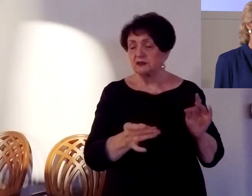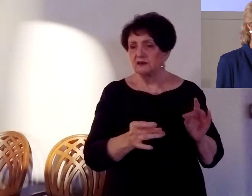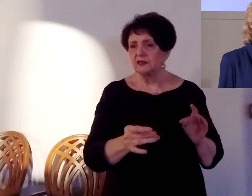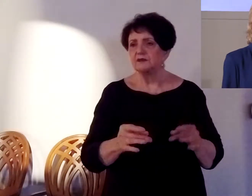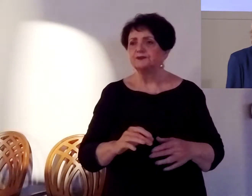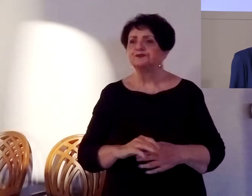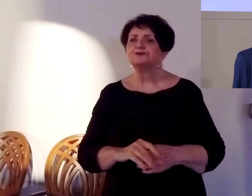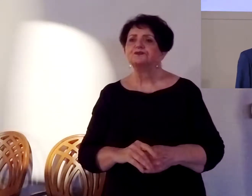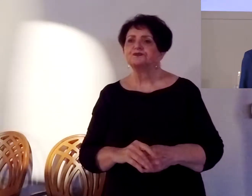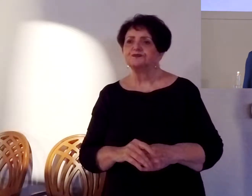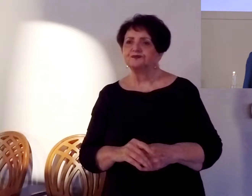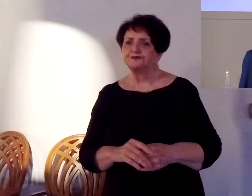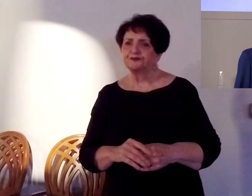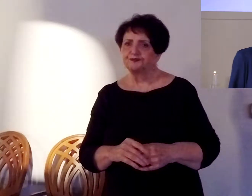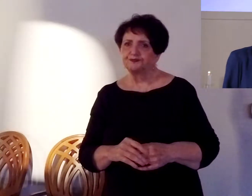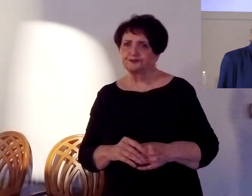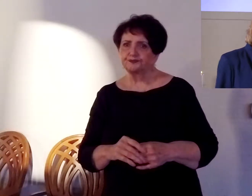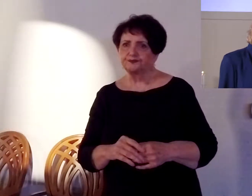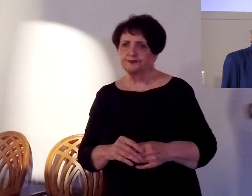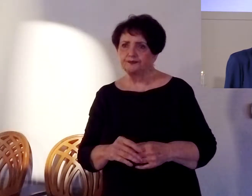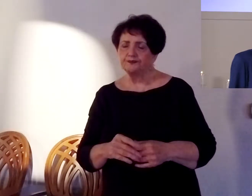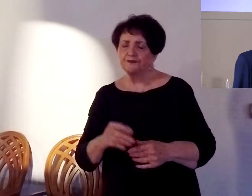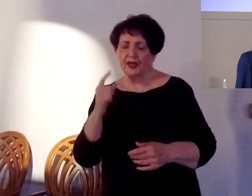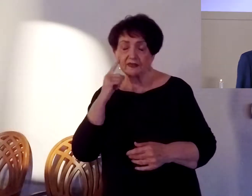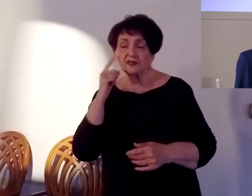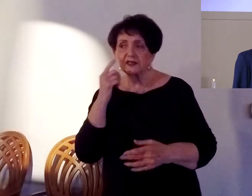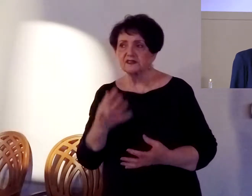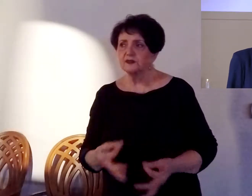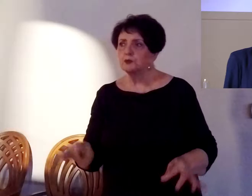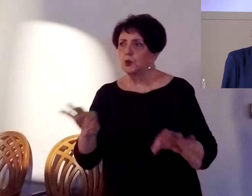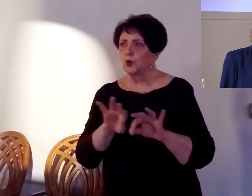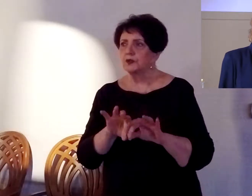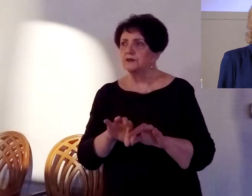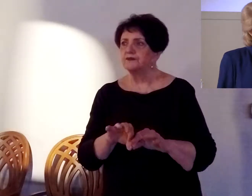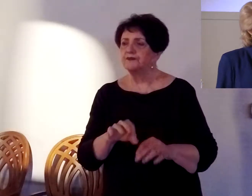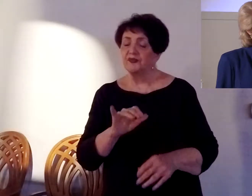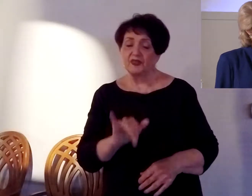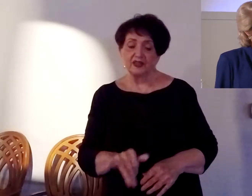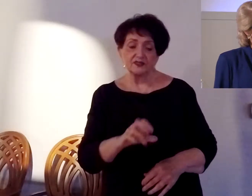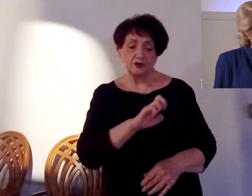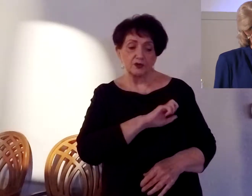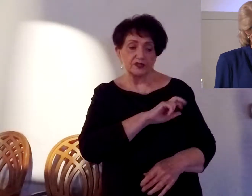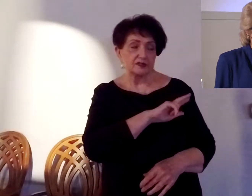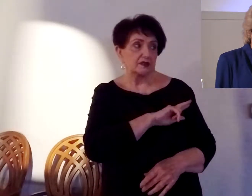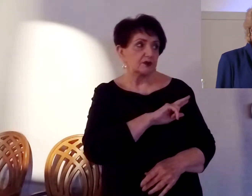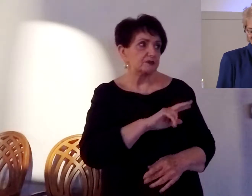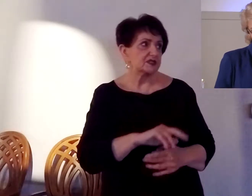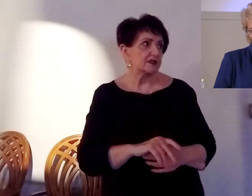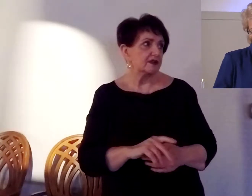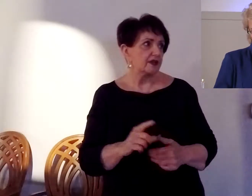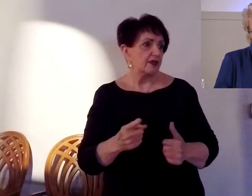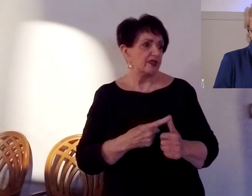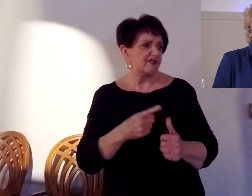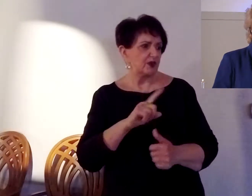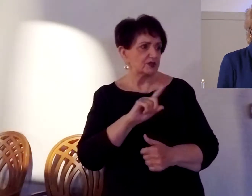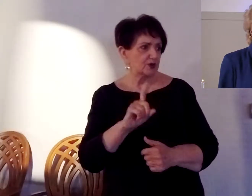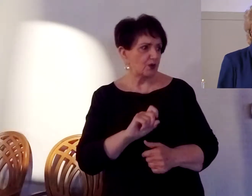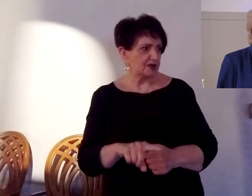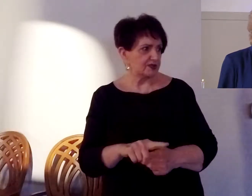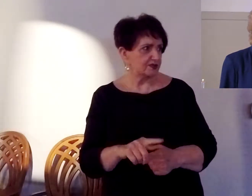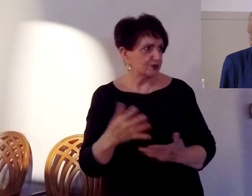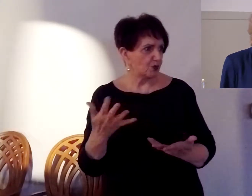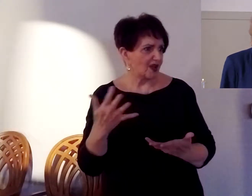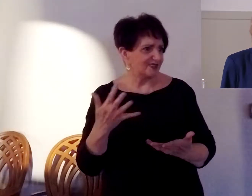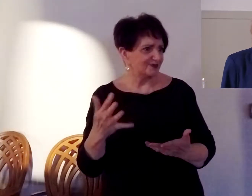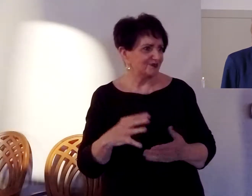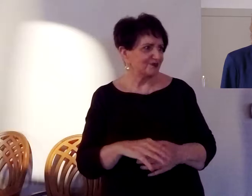understanding, which I think is really important. So that's Ernest Holmes. Tell me again what the first question was. I've now gotten so excited about that, I